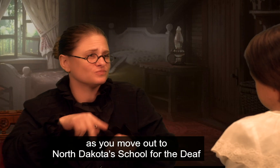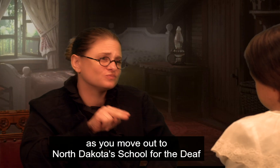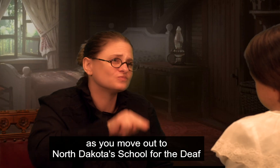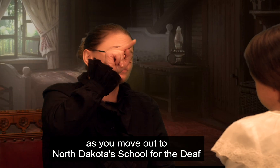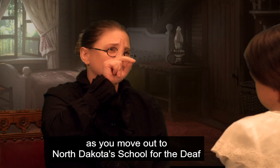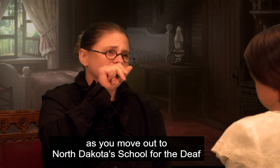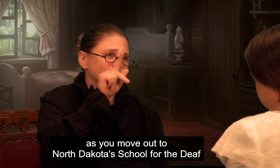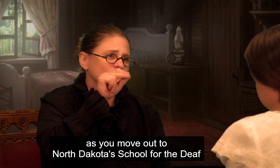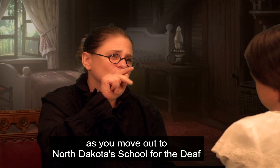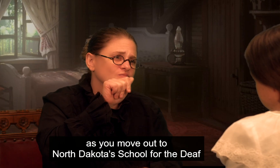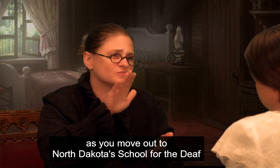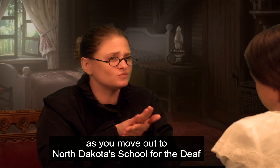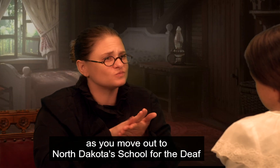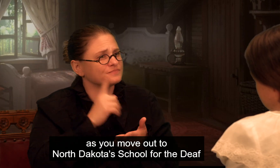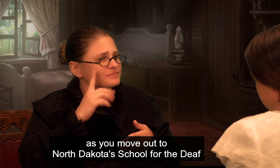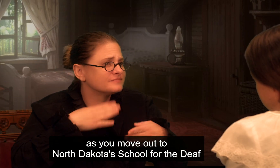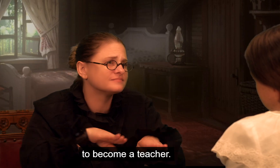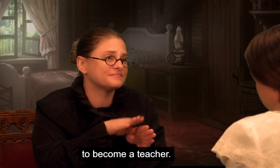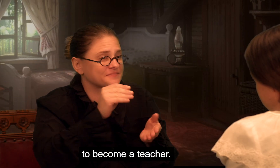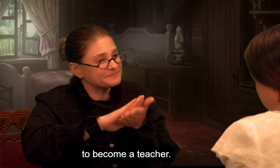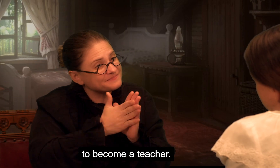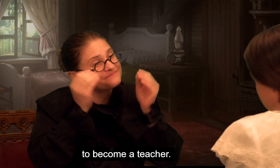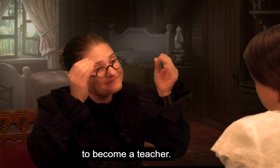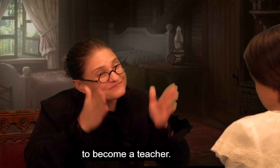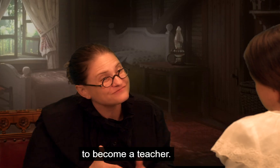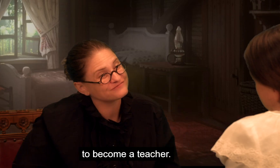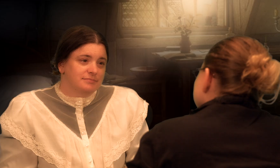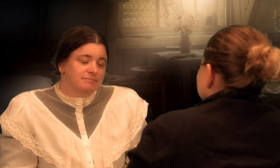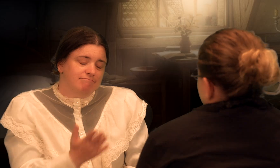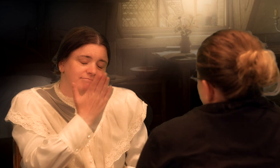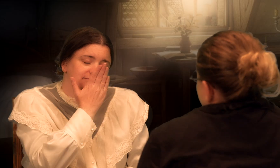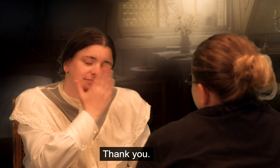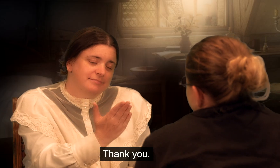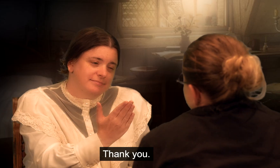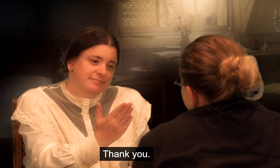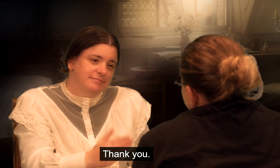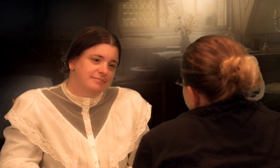to North Dakota School for the Deaf to become a teacher. Thank you.